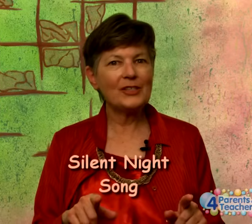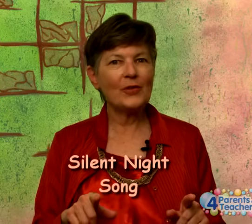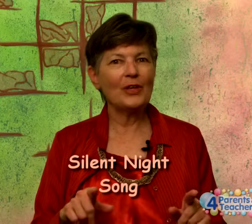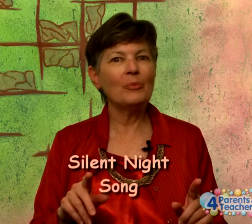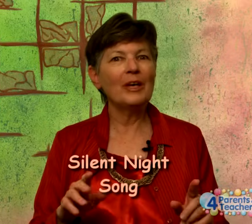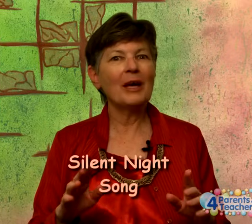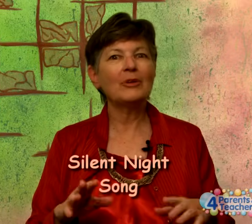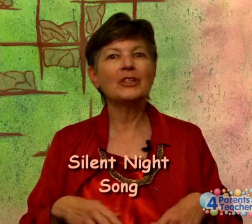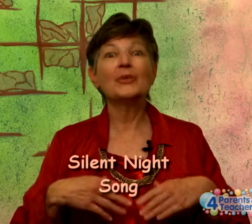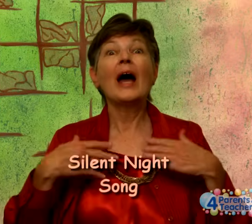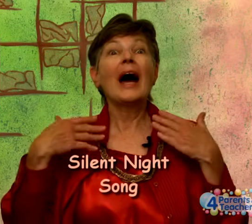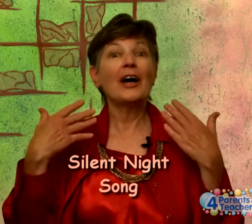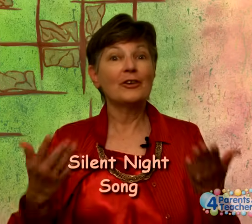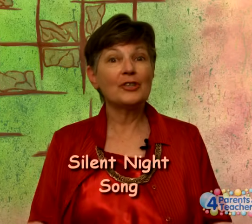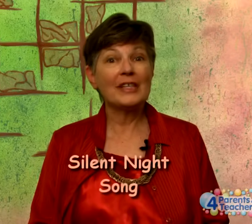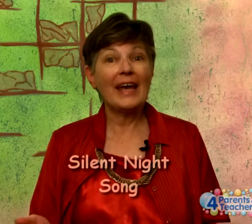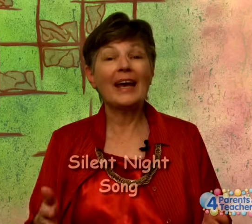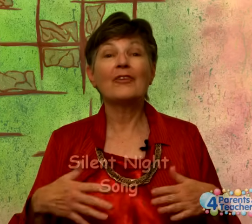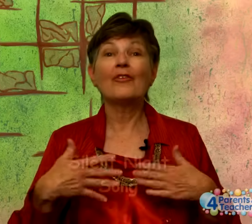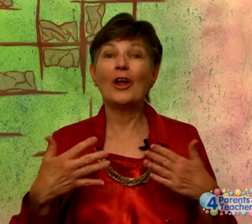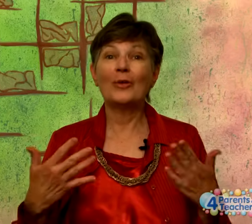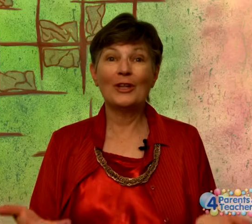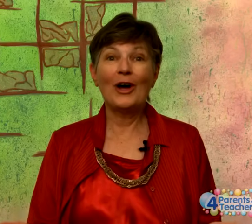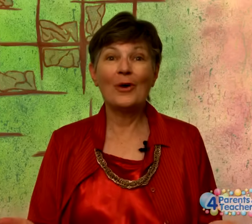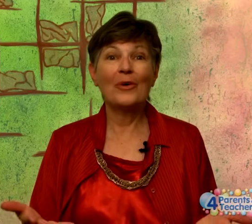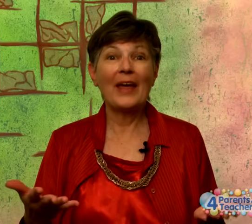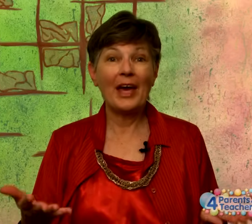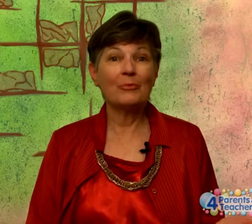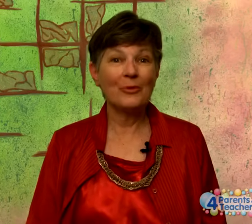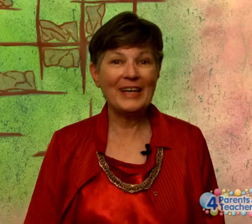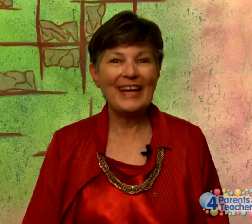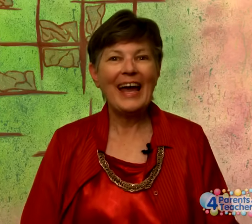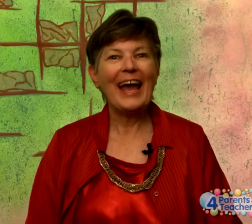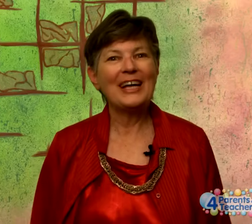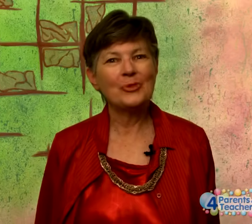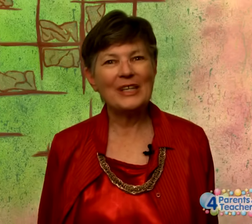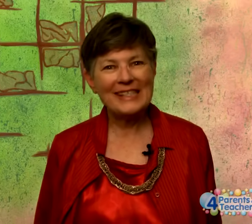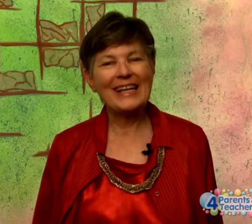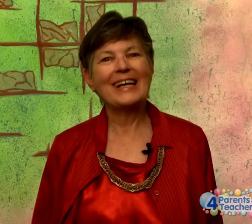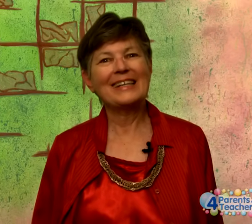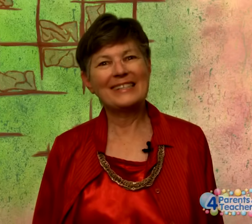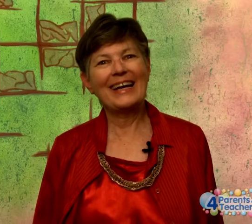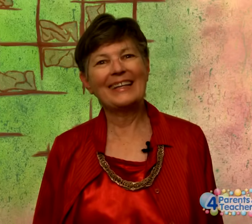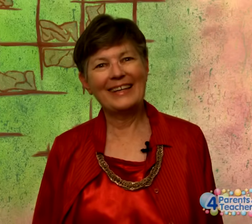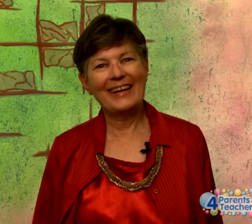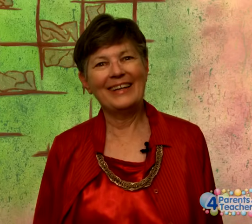so that you'll be able to understand and follow along with Annemarie as we sing Silent Night.